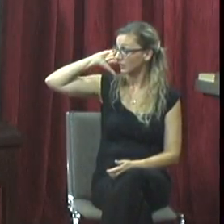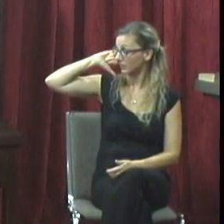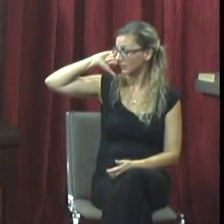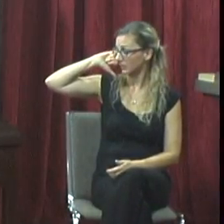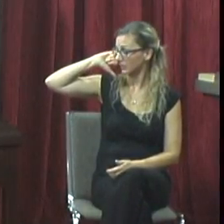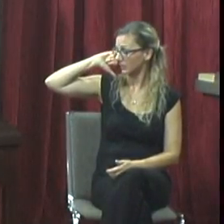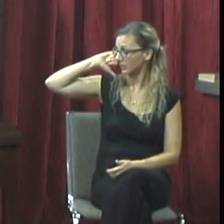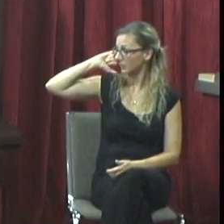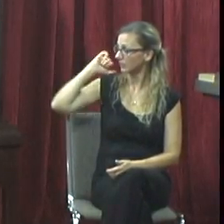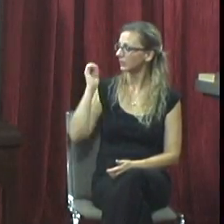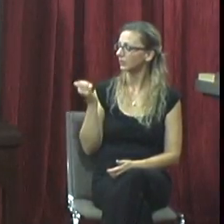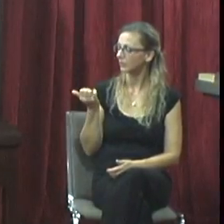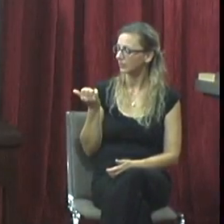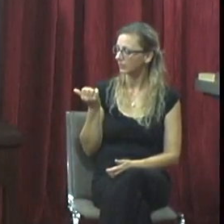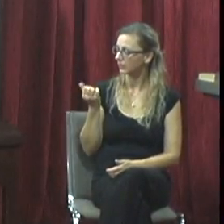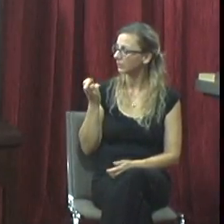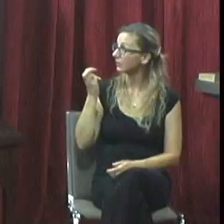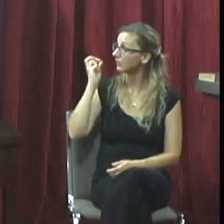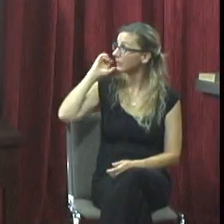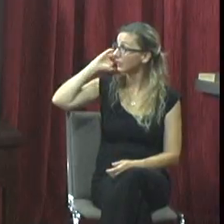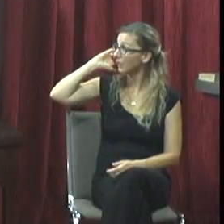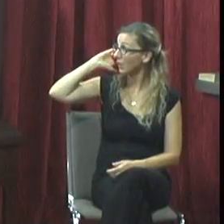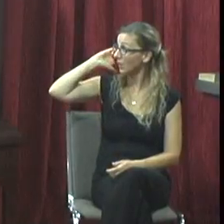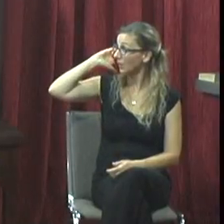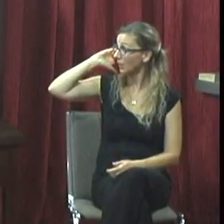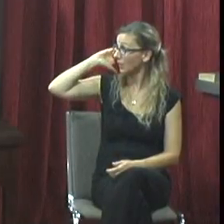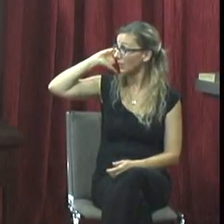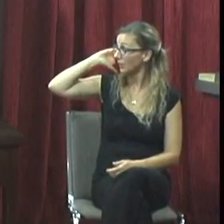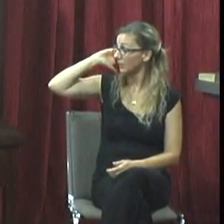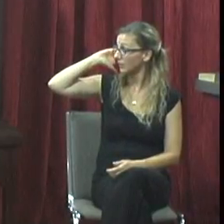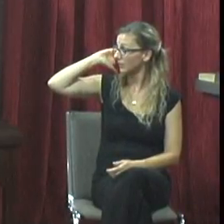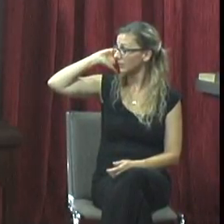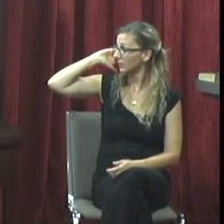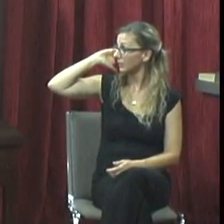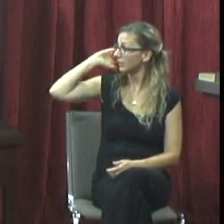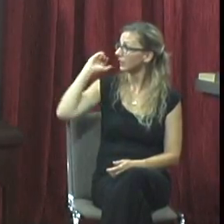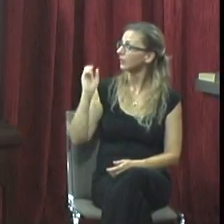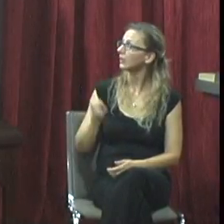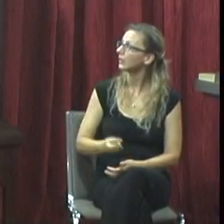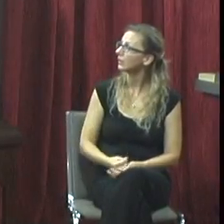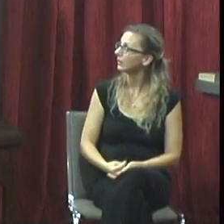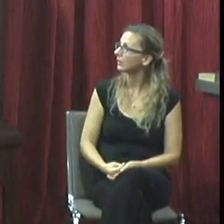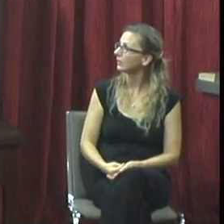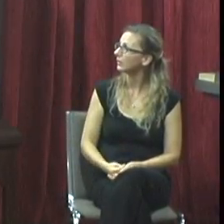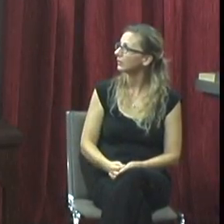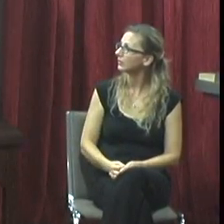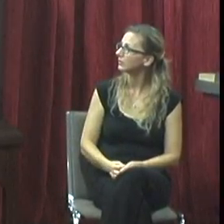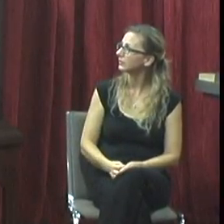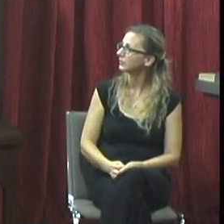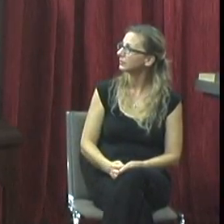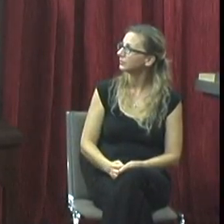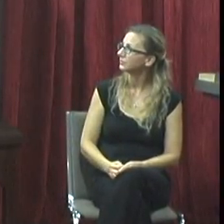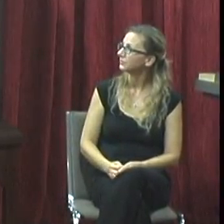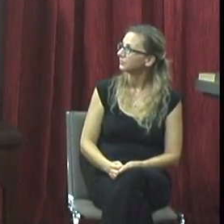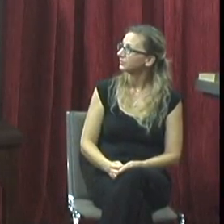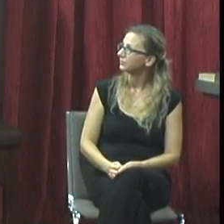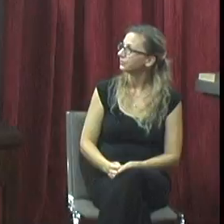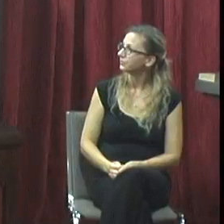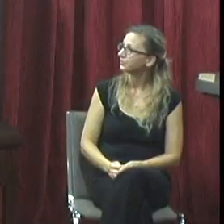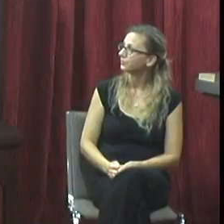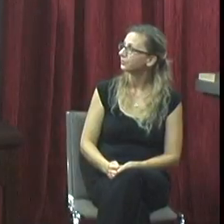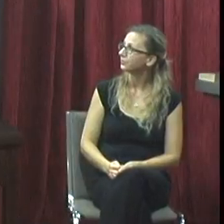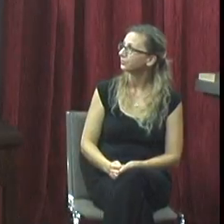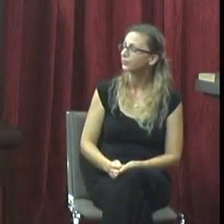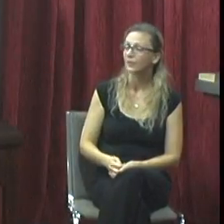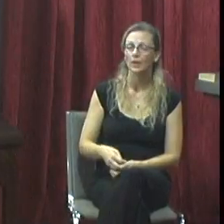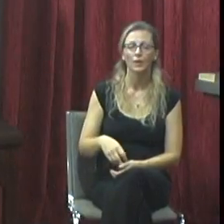And so the hearts of the people melted and became like water." So this defeat caused the Israelites to